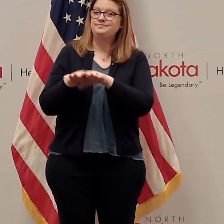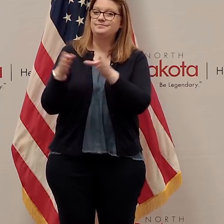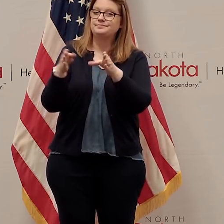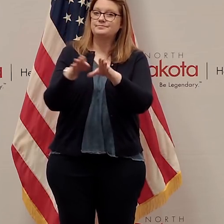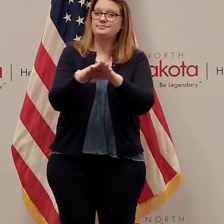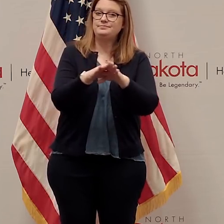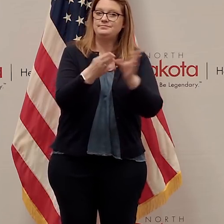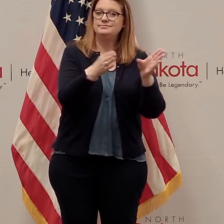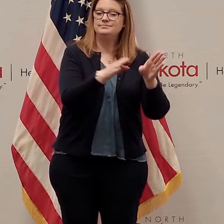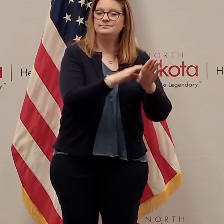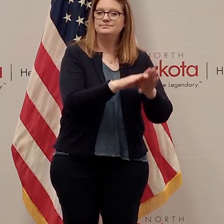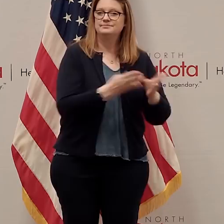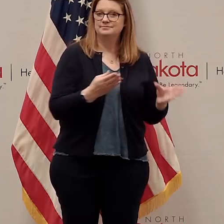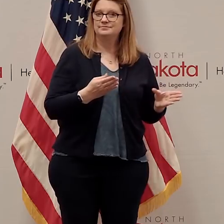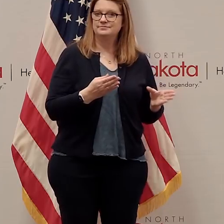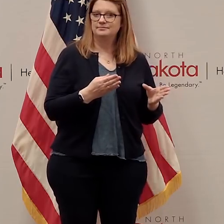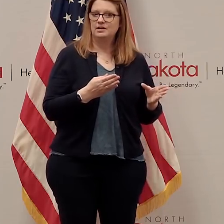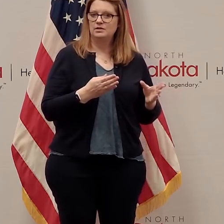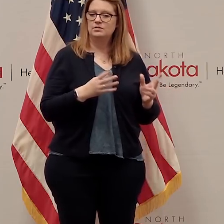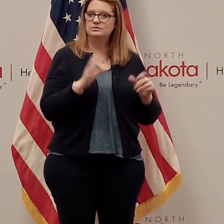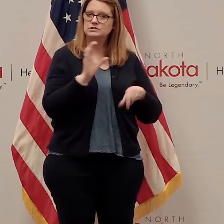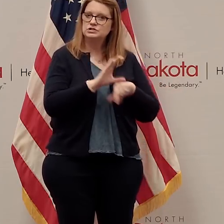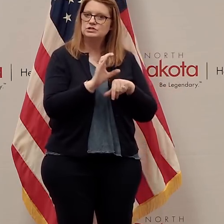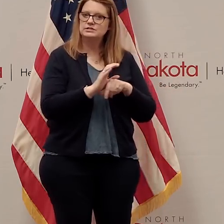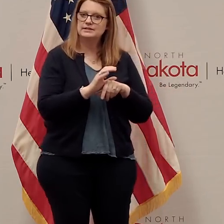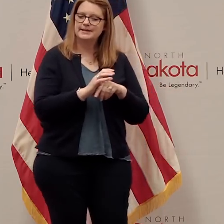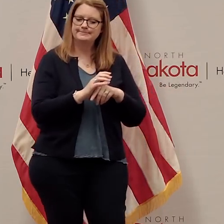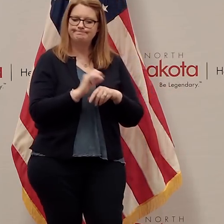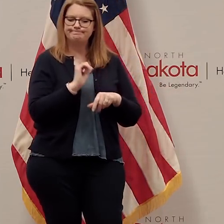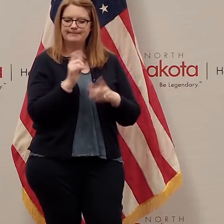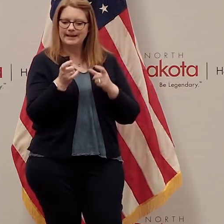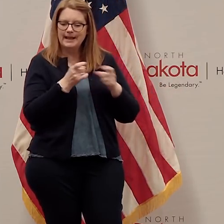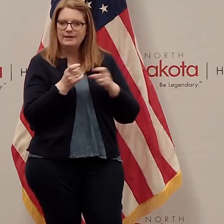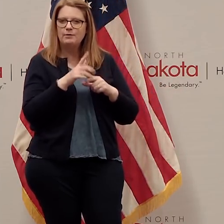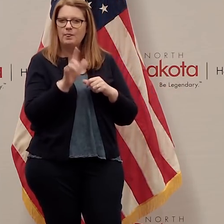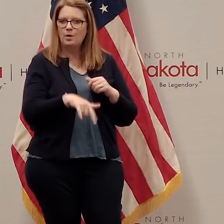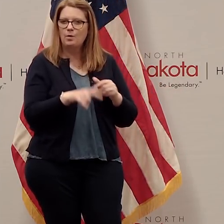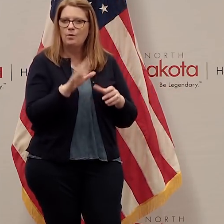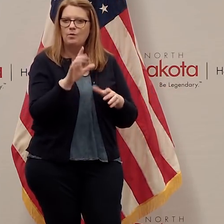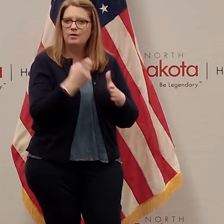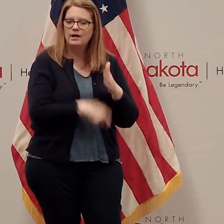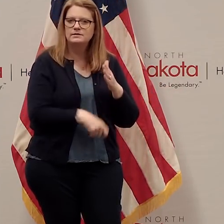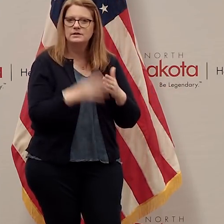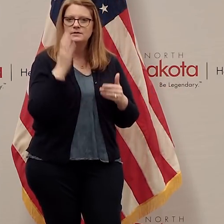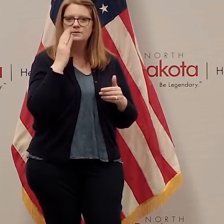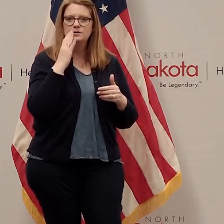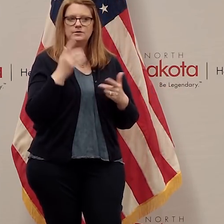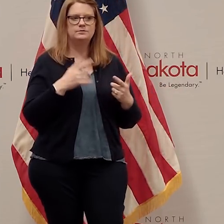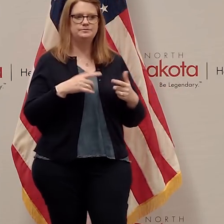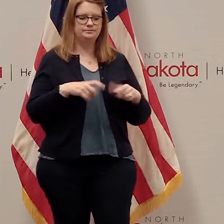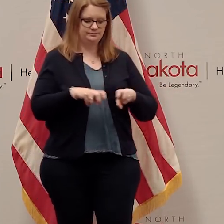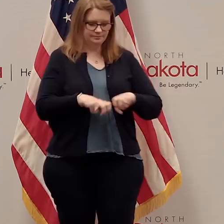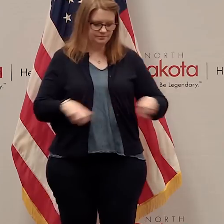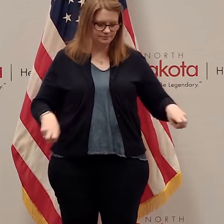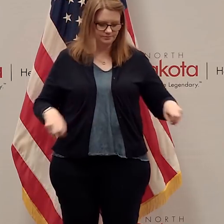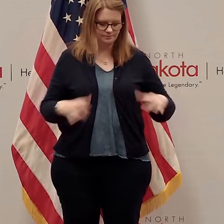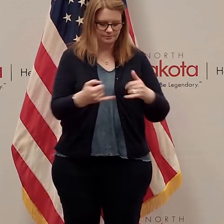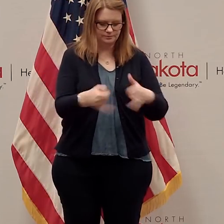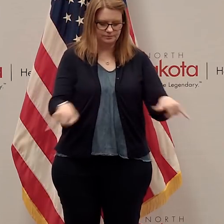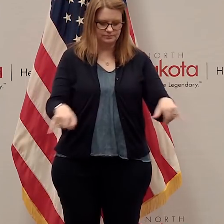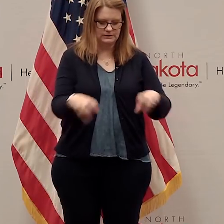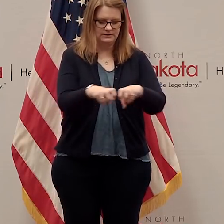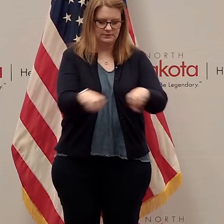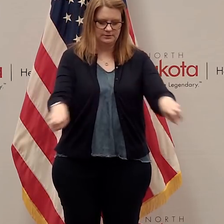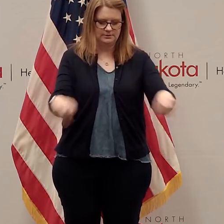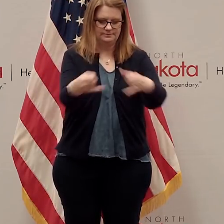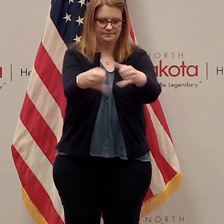and low cost to be able to manage coming back together. Simple as blocking off every other pew. Family groups